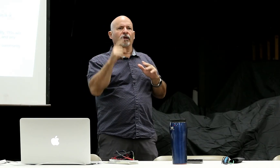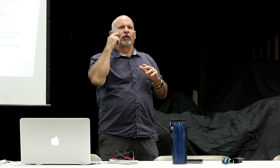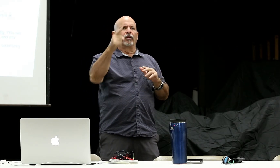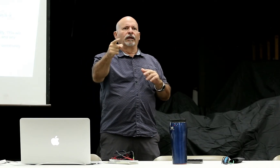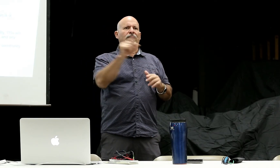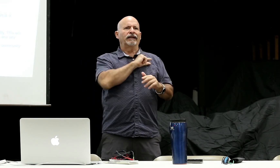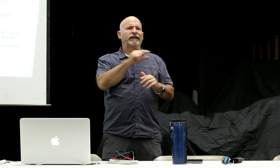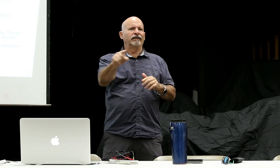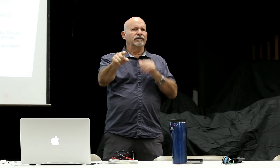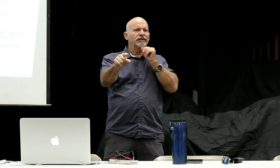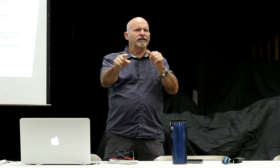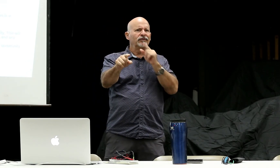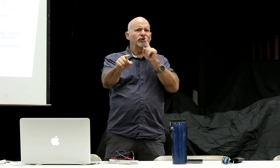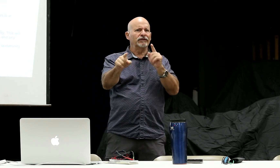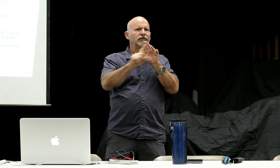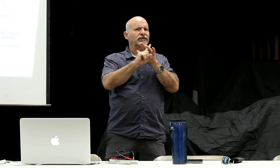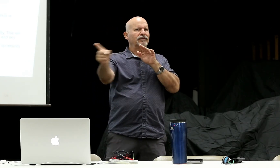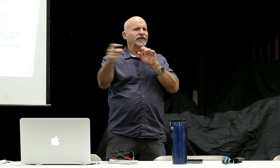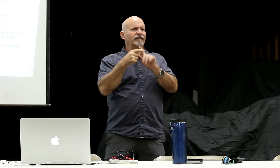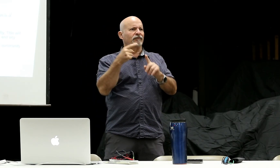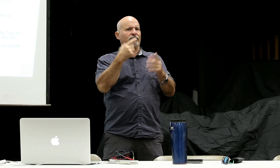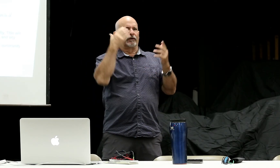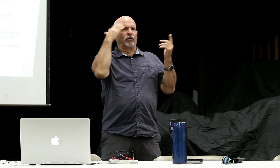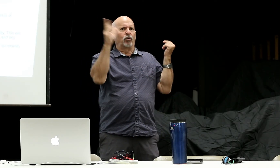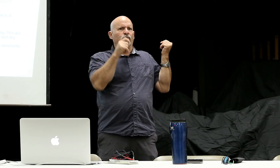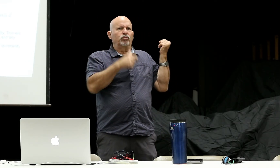in Sacramento, which,